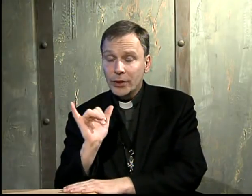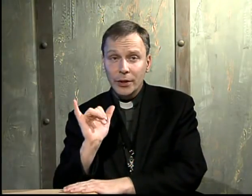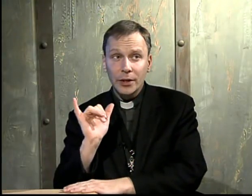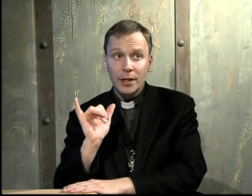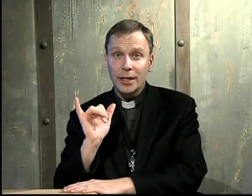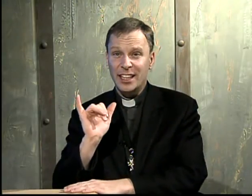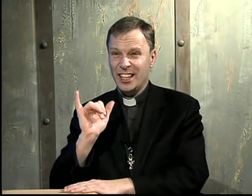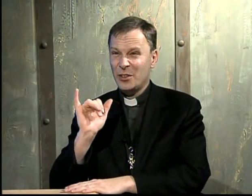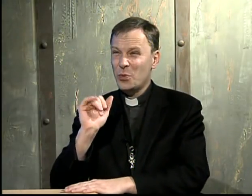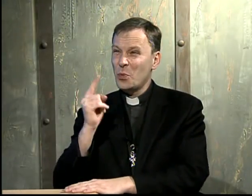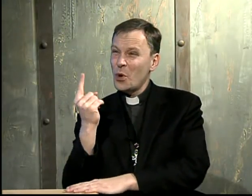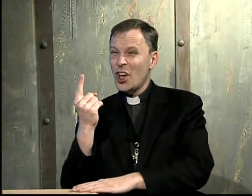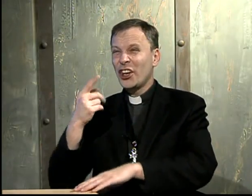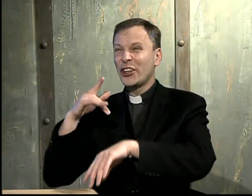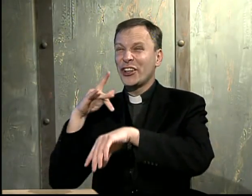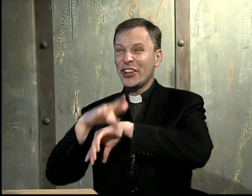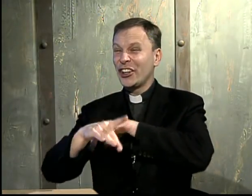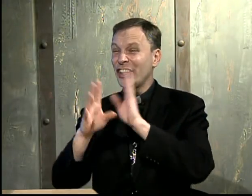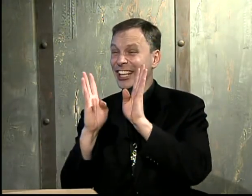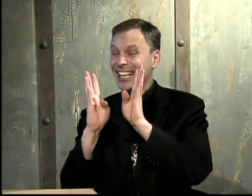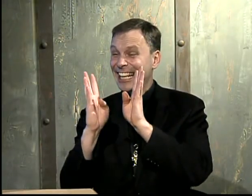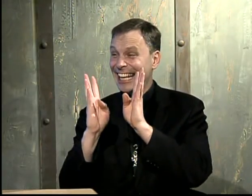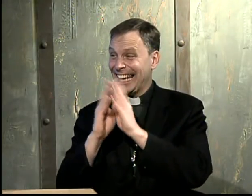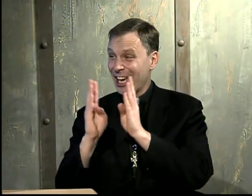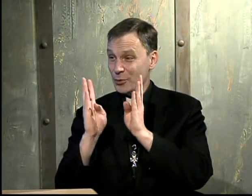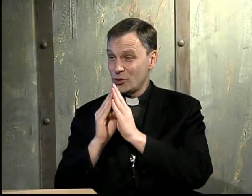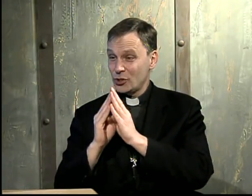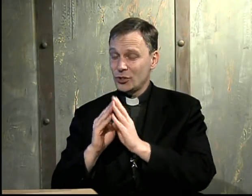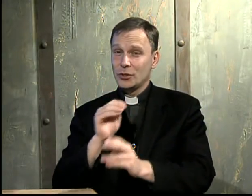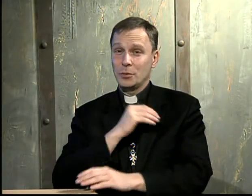And that is not new for canon law.